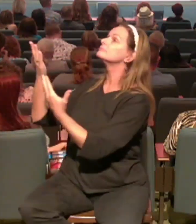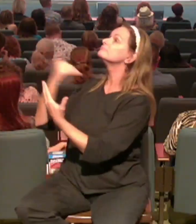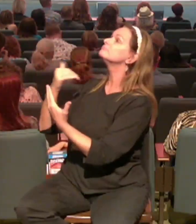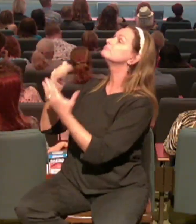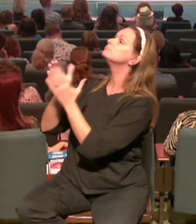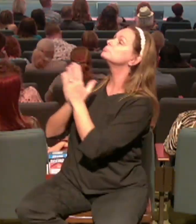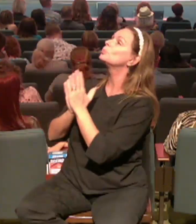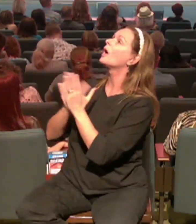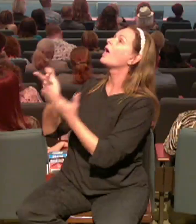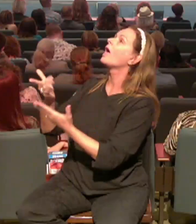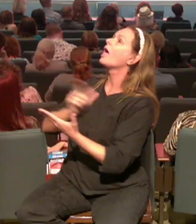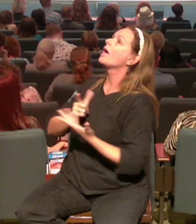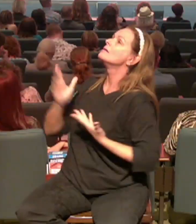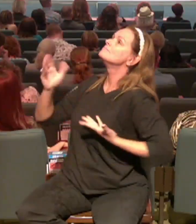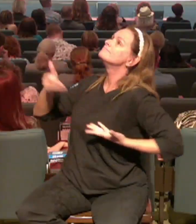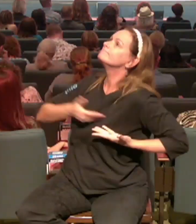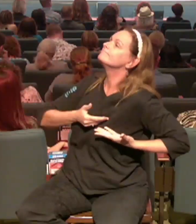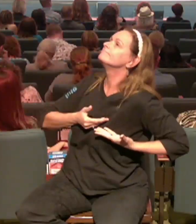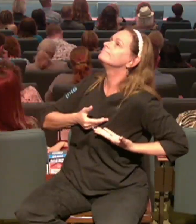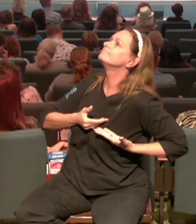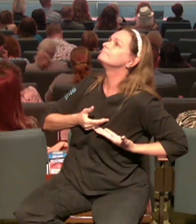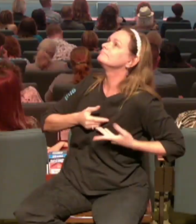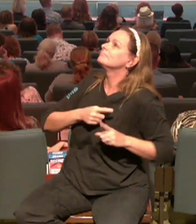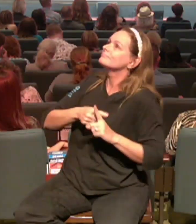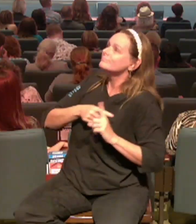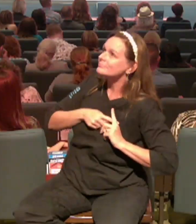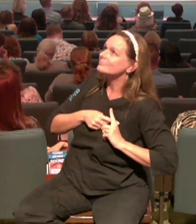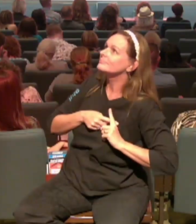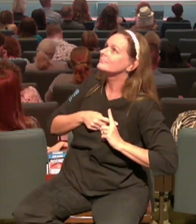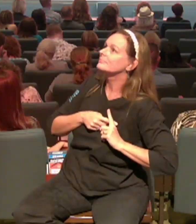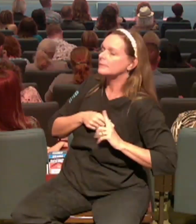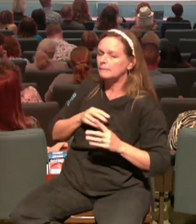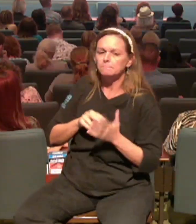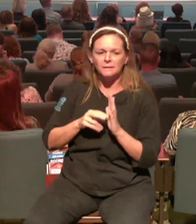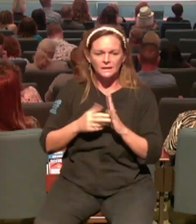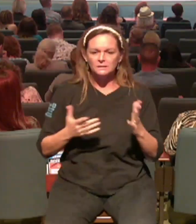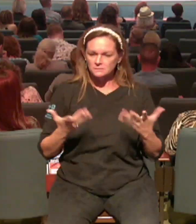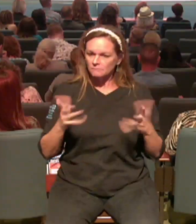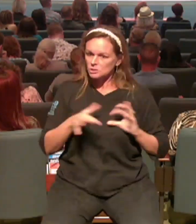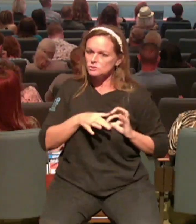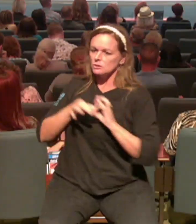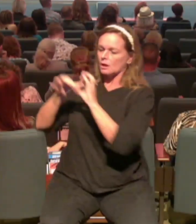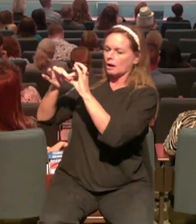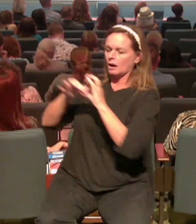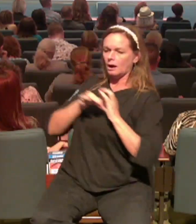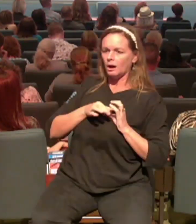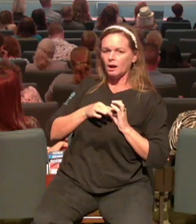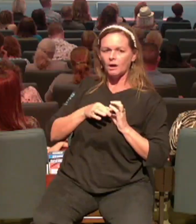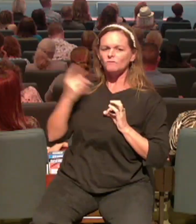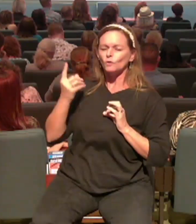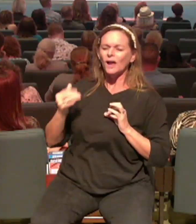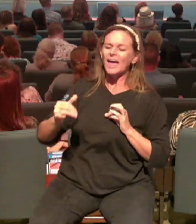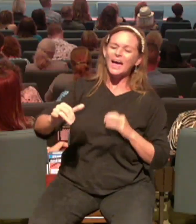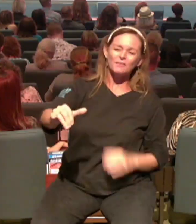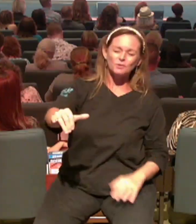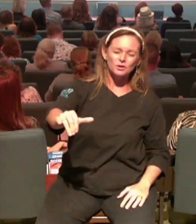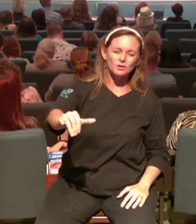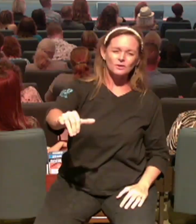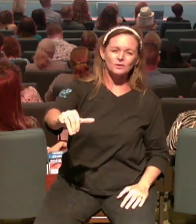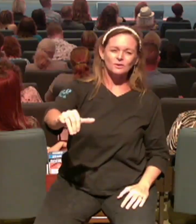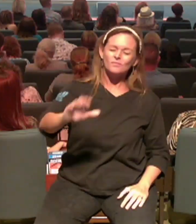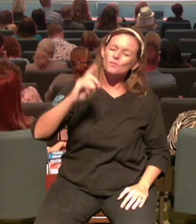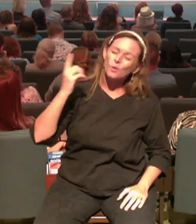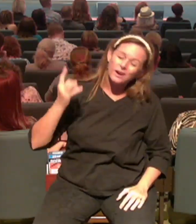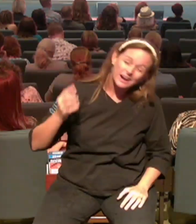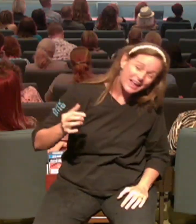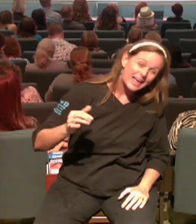Christ. But right now, no matter what you're walking through, no matter what you're facing today, the scripture declares over you that we are seated